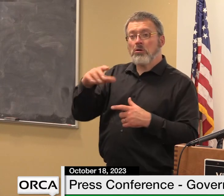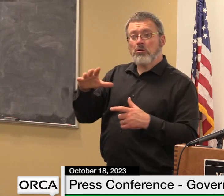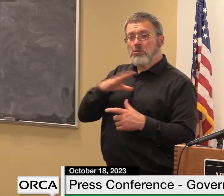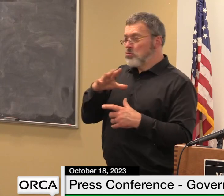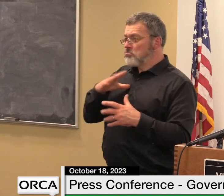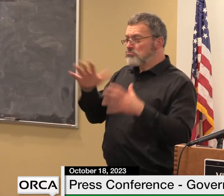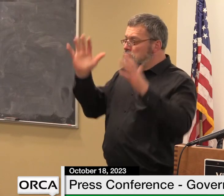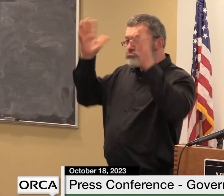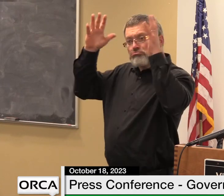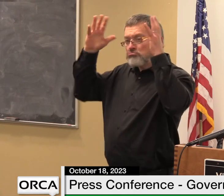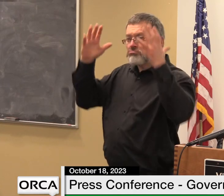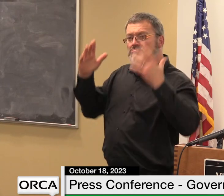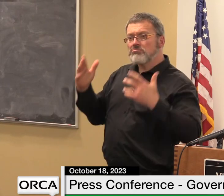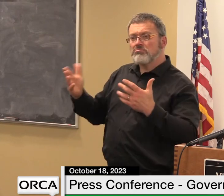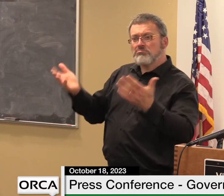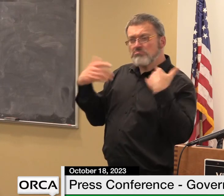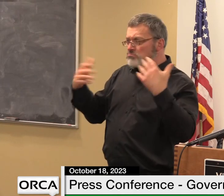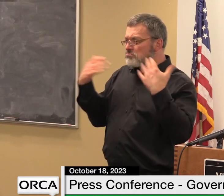choices.